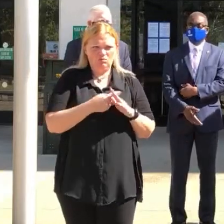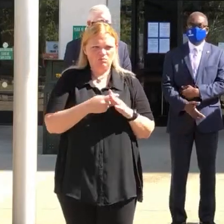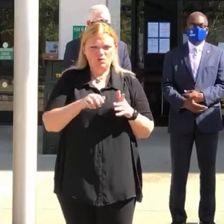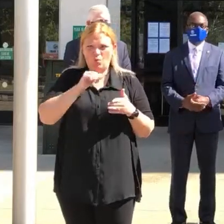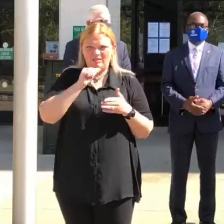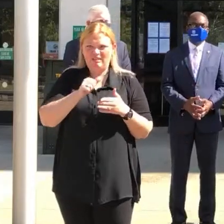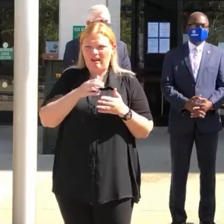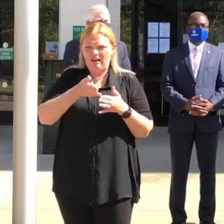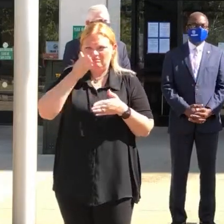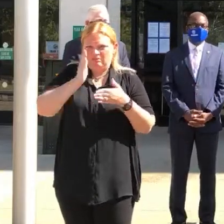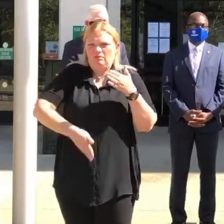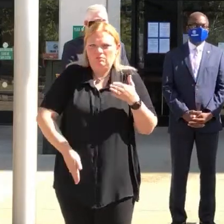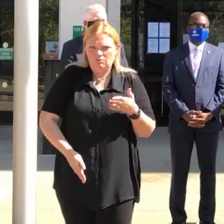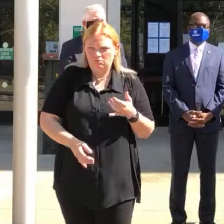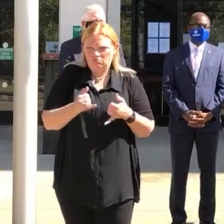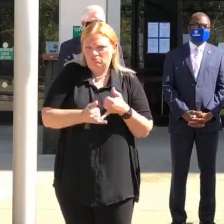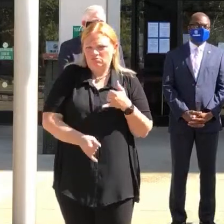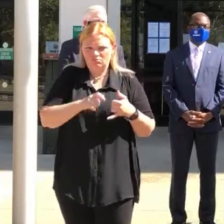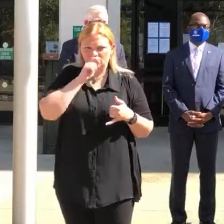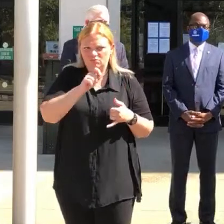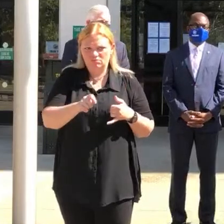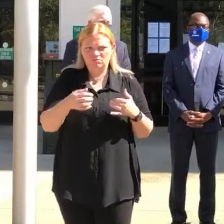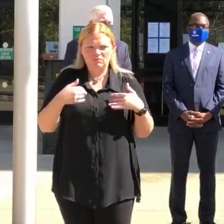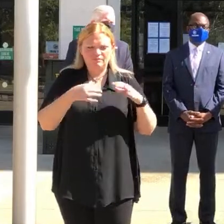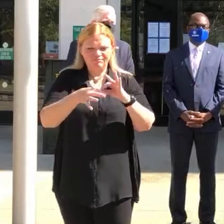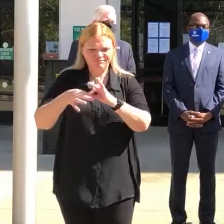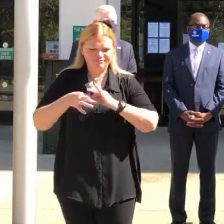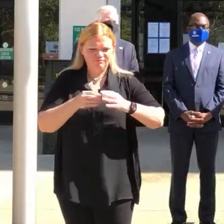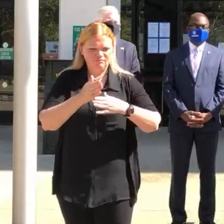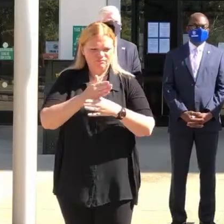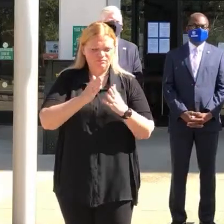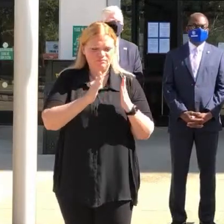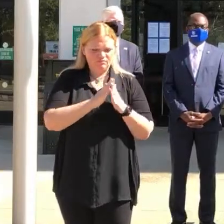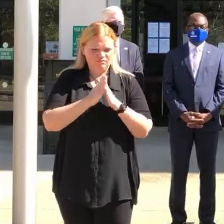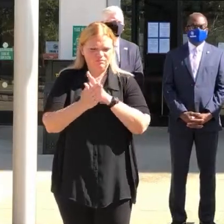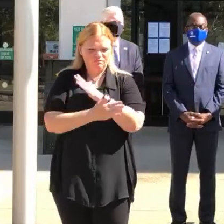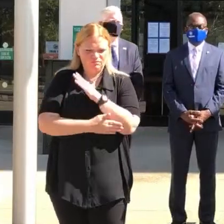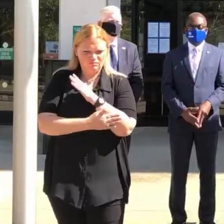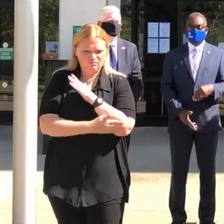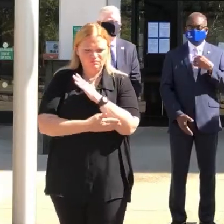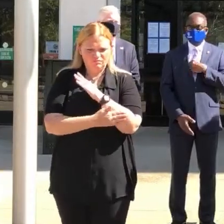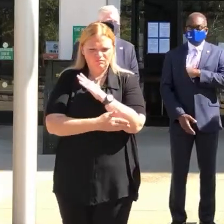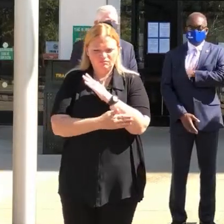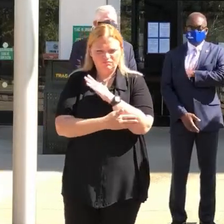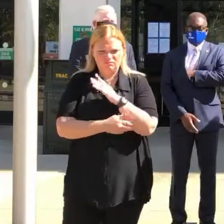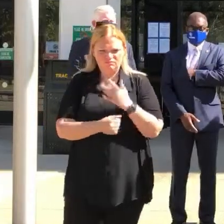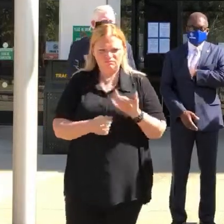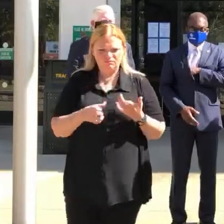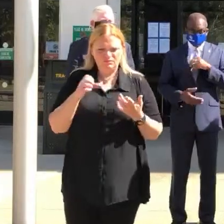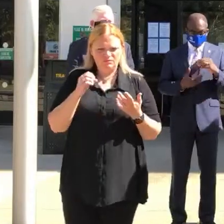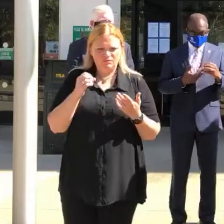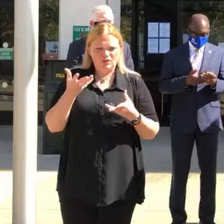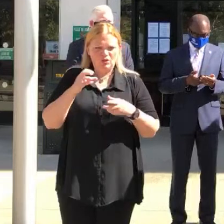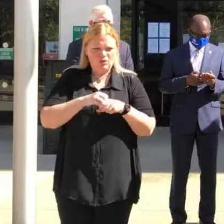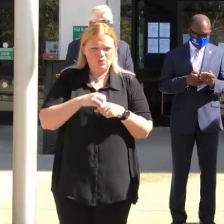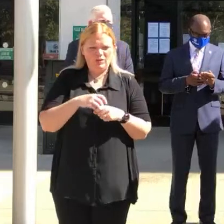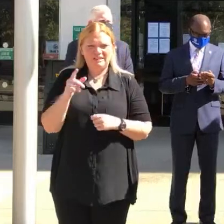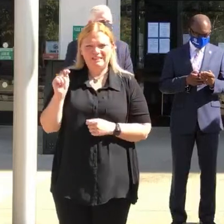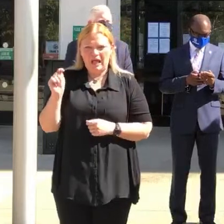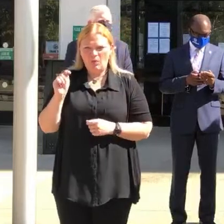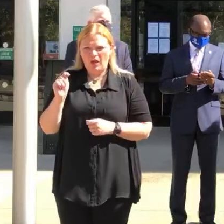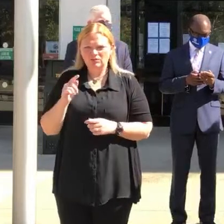be all. And there was that cooperation between the city and the county over those funds too, including the town of